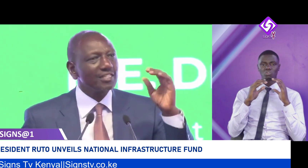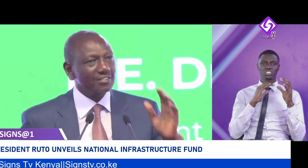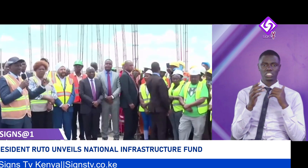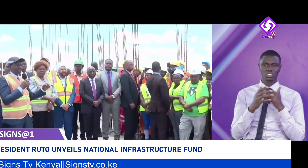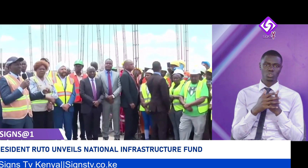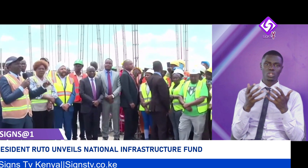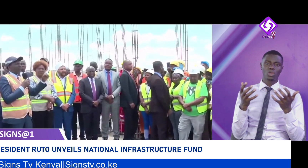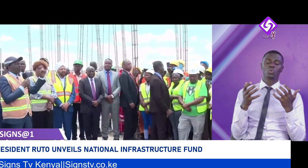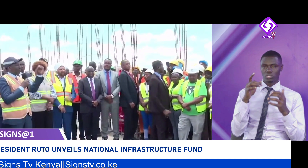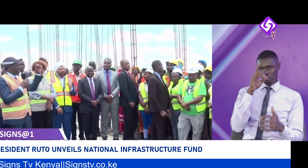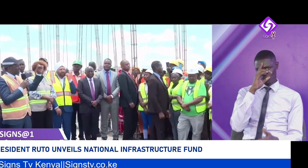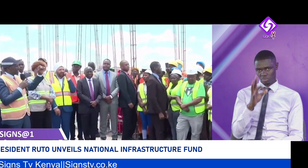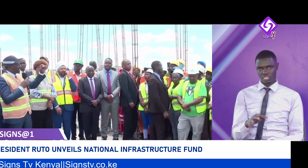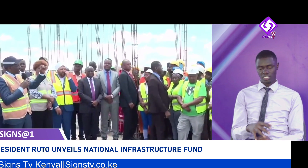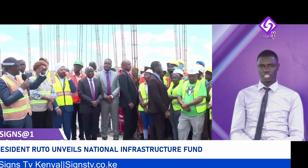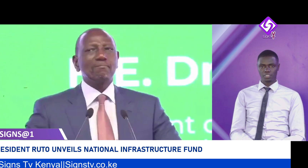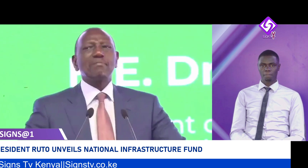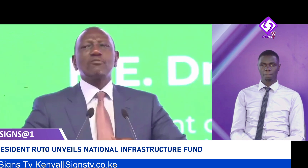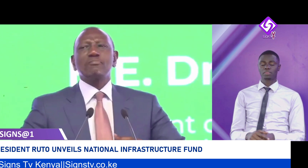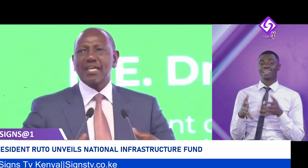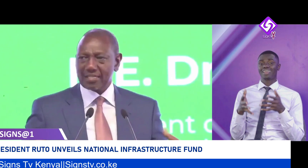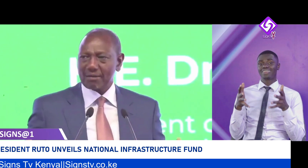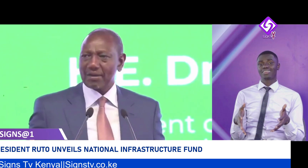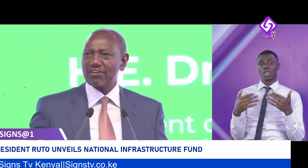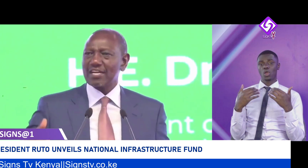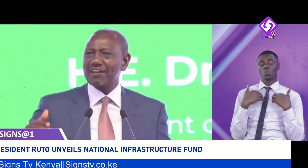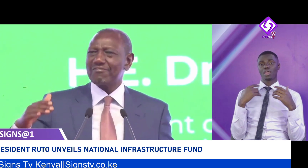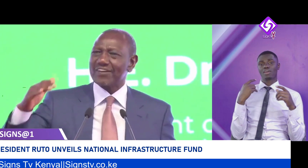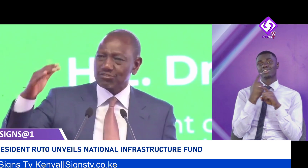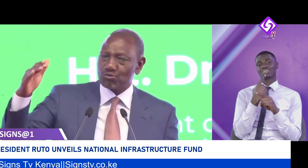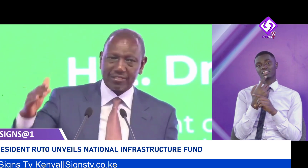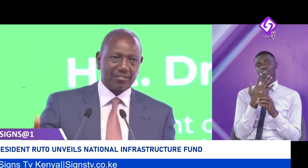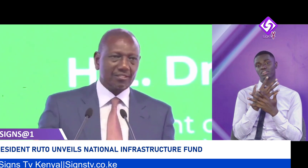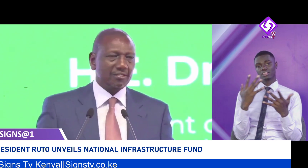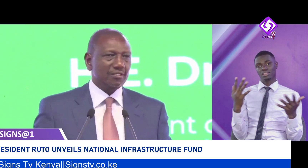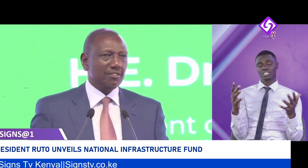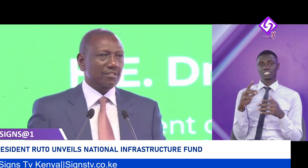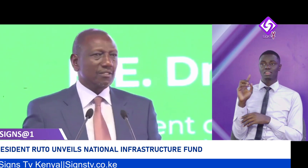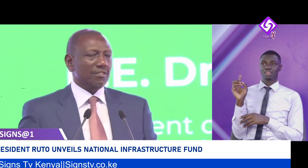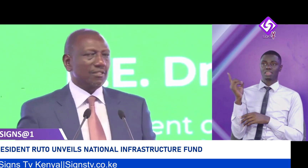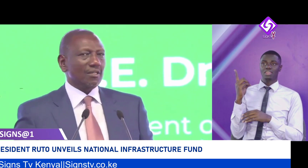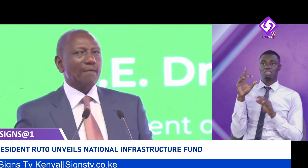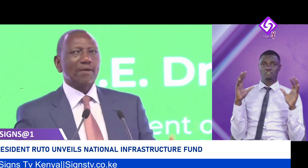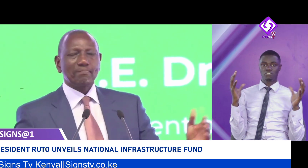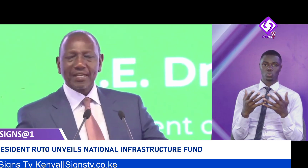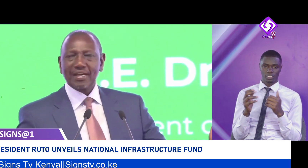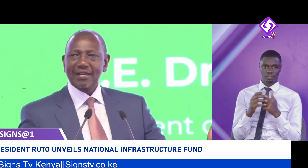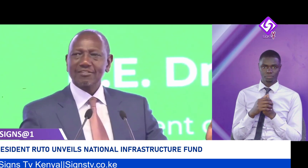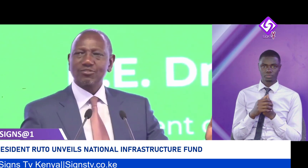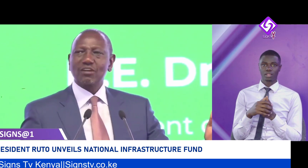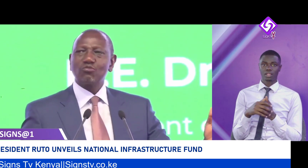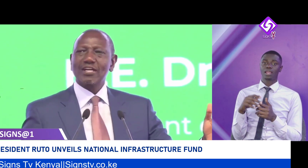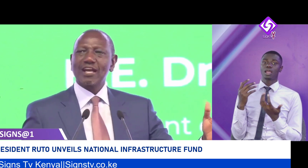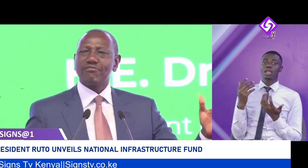serious. Hapa sasa tuko na mambo mengi ambayo ni ya first world. Hapa pia tutakuwa na